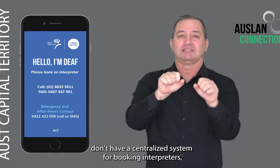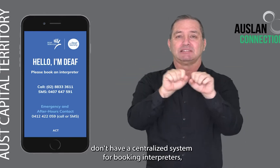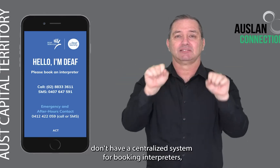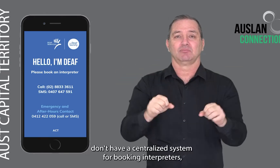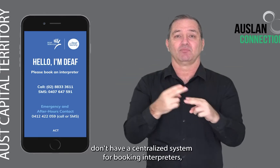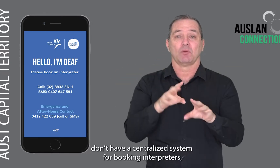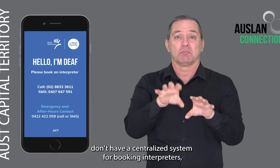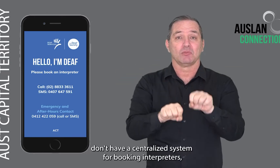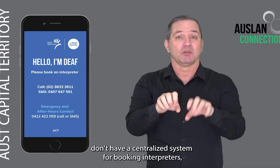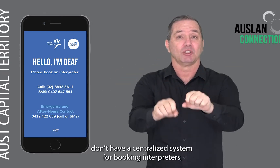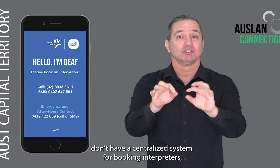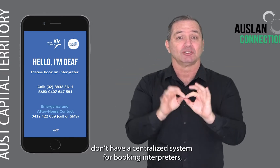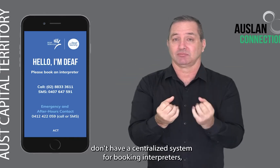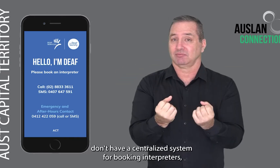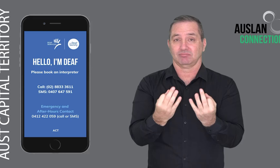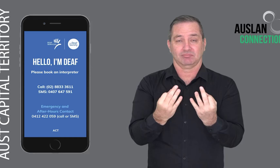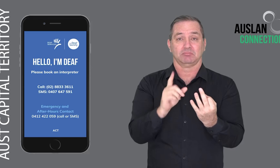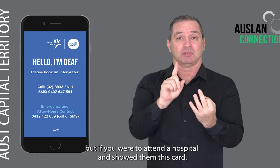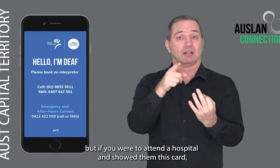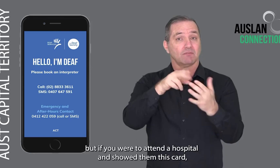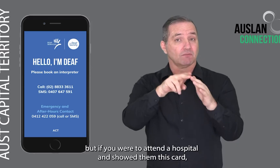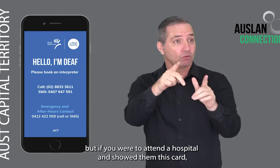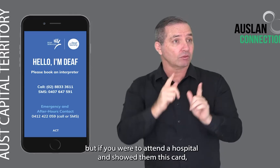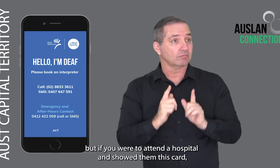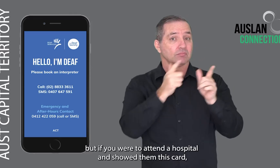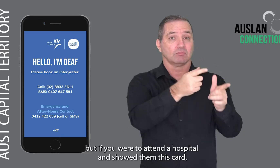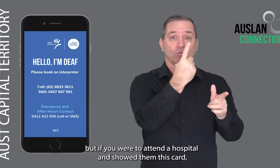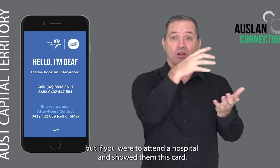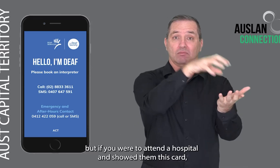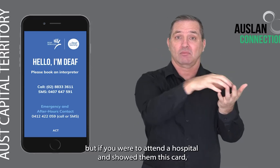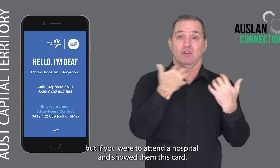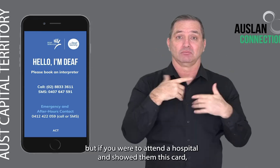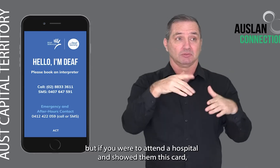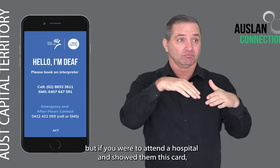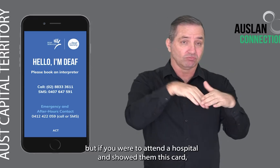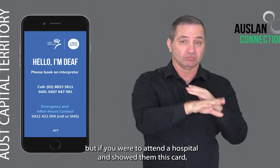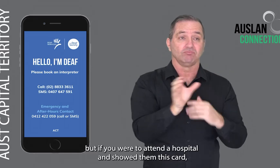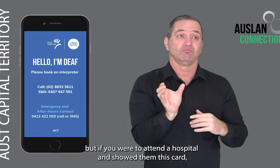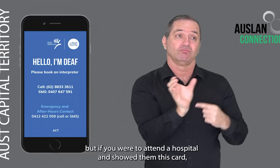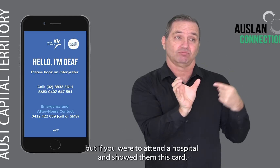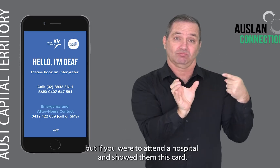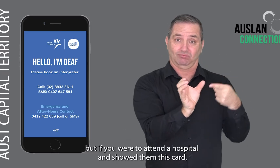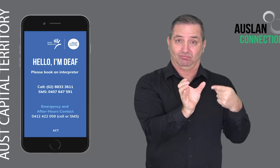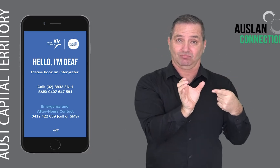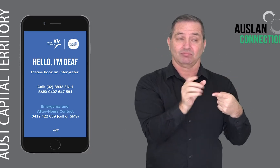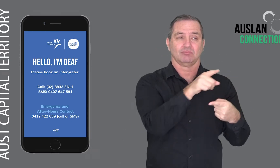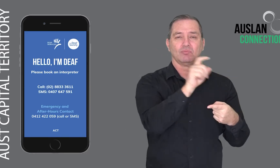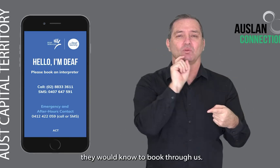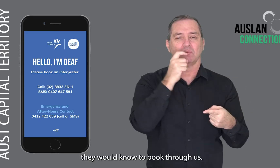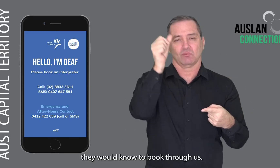centralised system for booking interpreters. But if you were to attend a hospital and showed them this card, they would